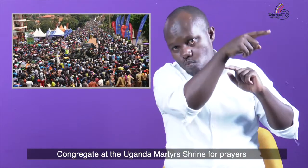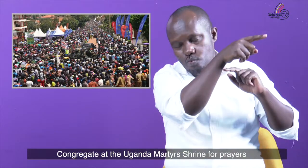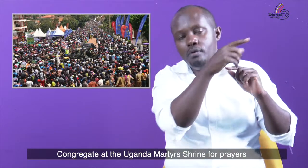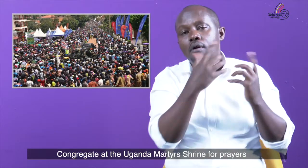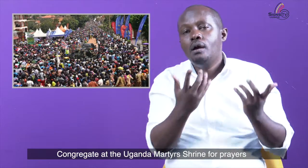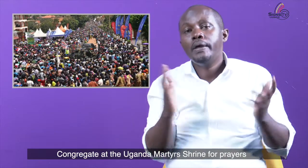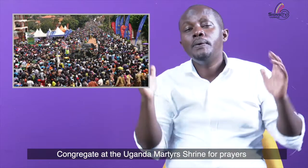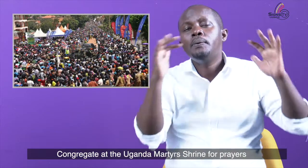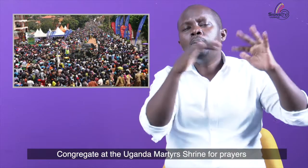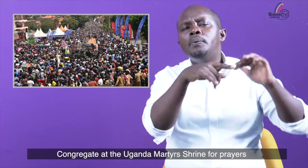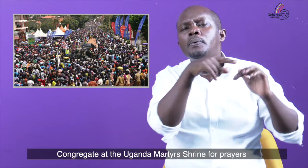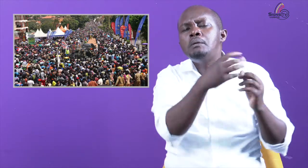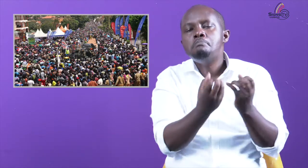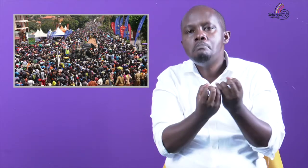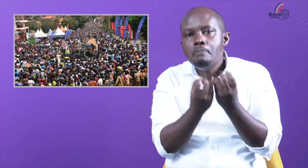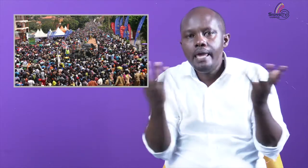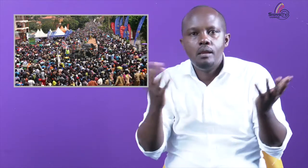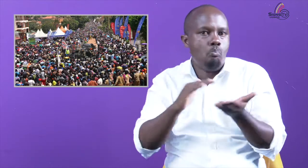for prayers.